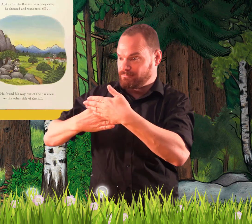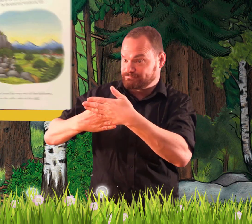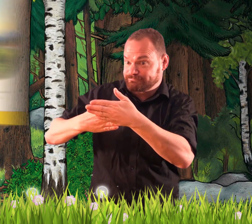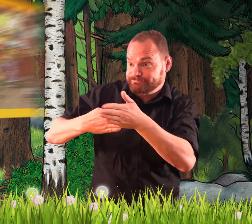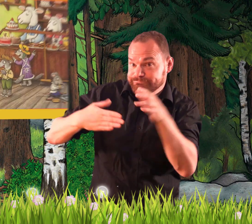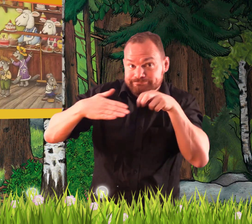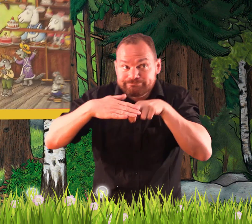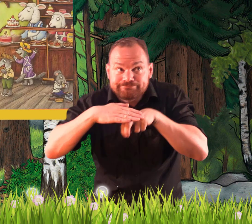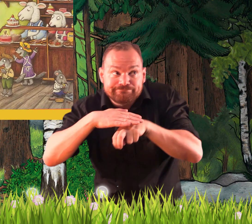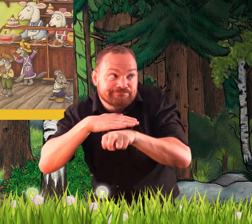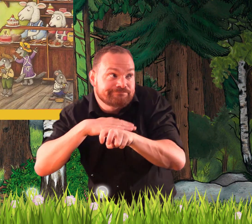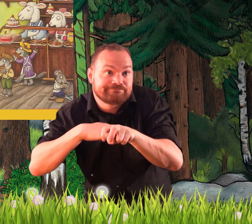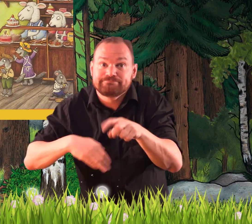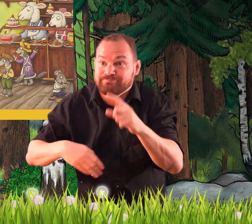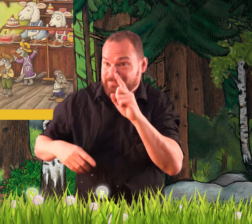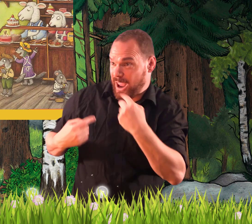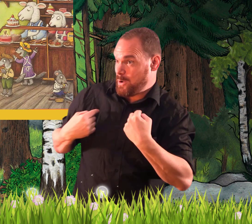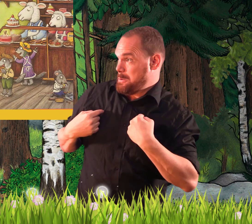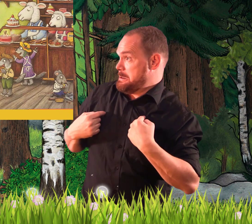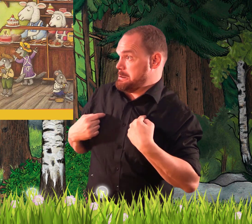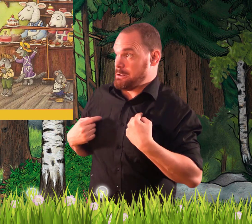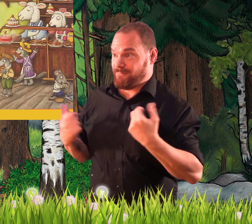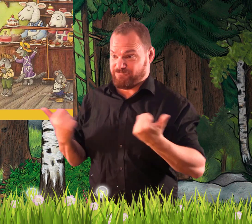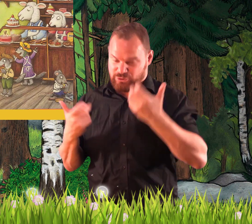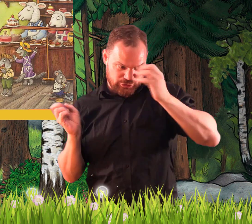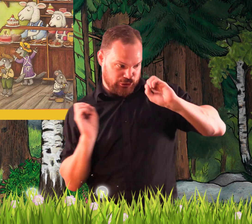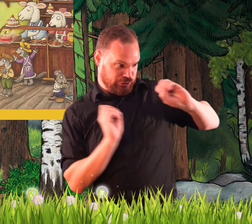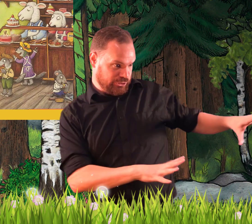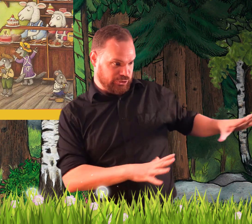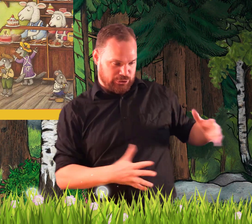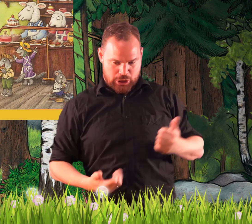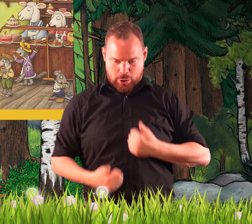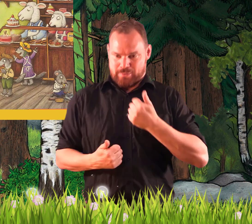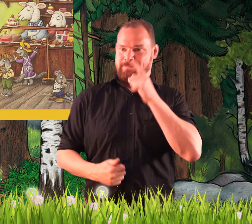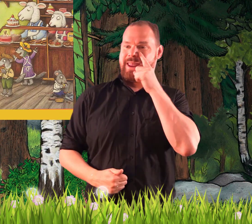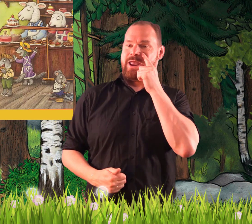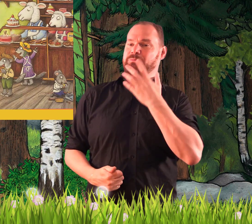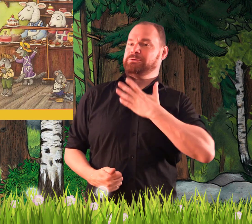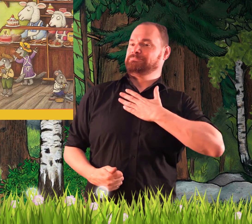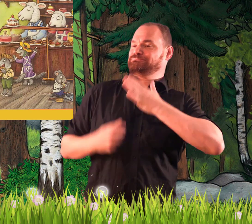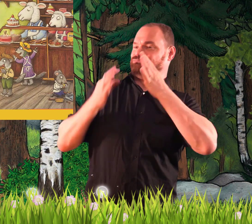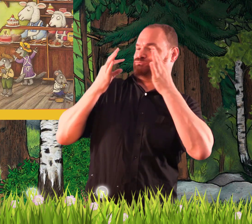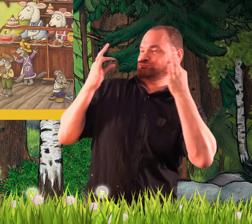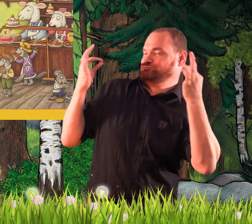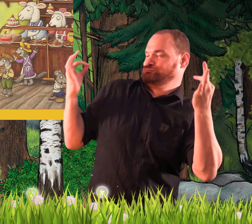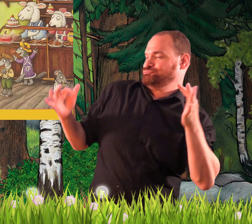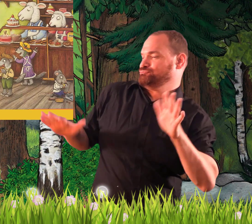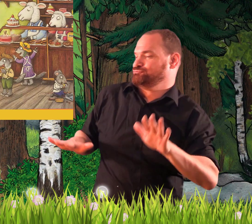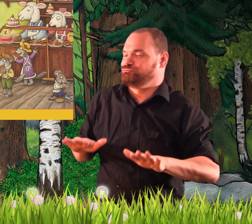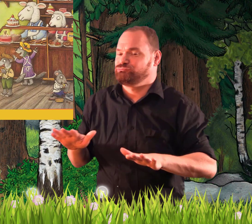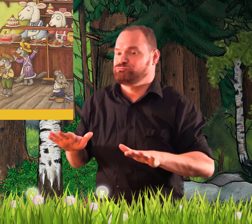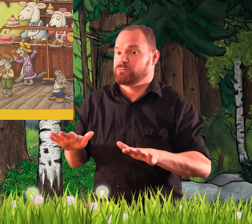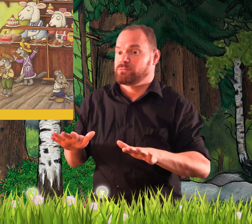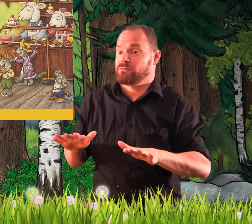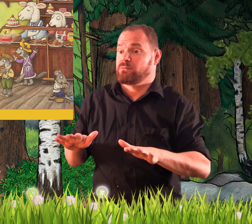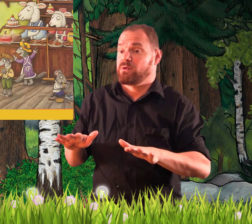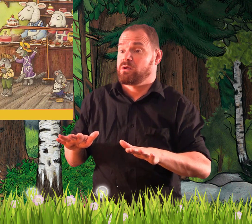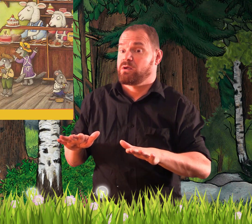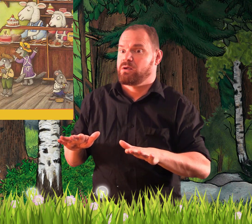window. He thought. So he entered the shop and said, I'm no longer the highway rat. Can I have a